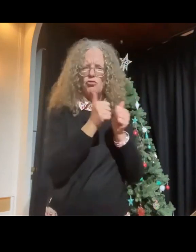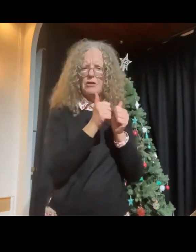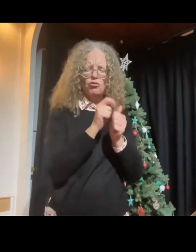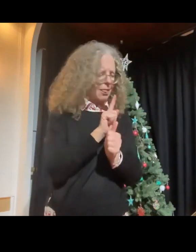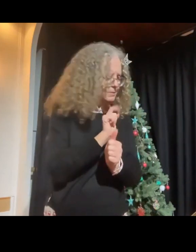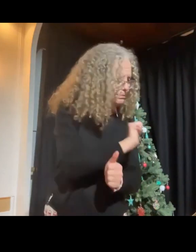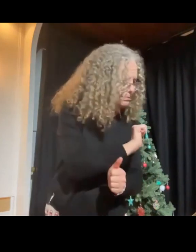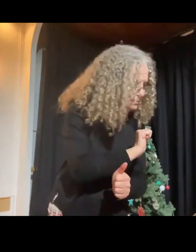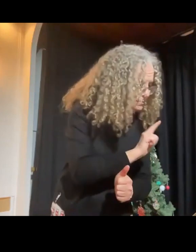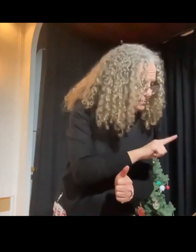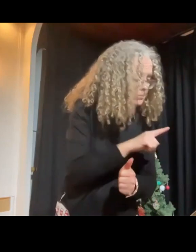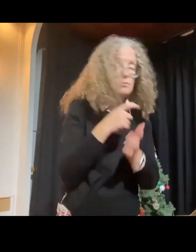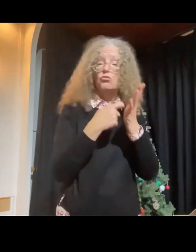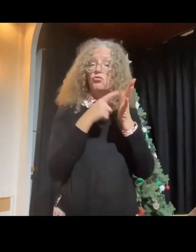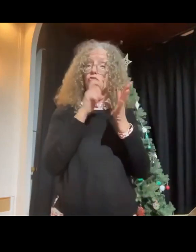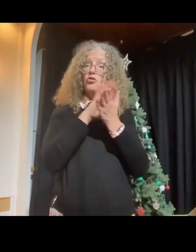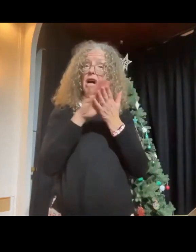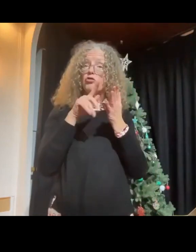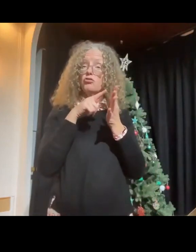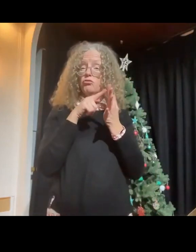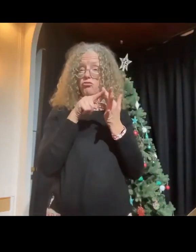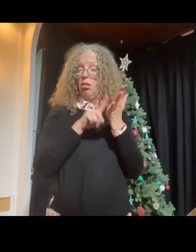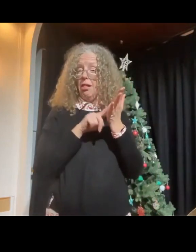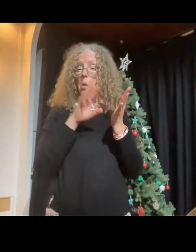So first of all, let me tell you a little bit about Rachel.